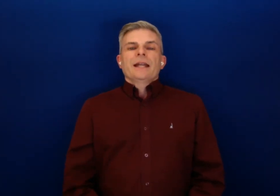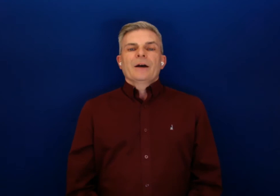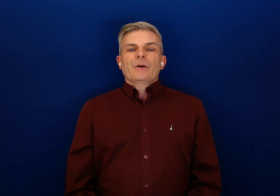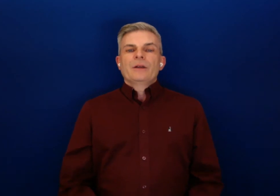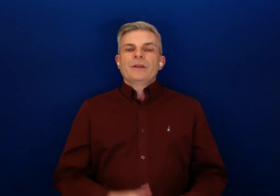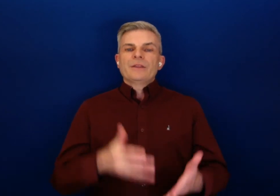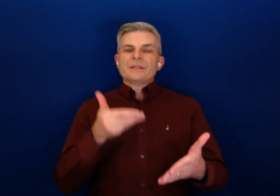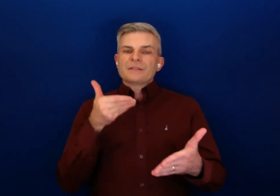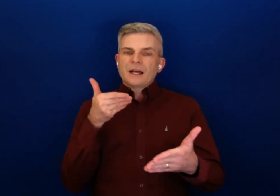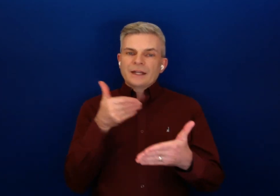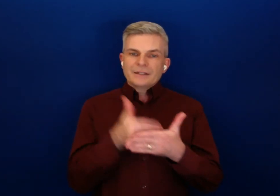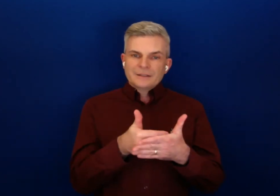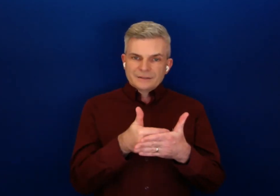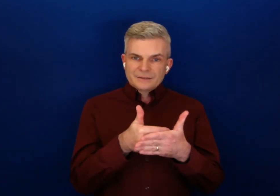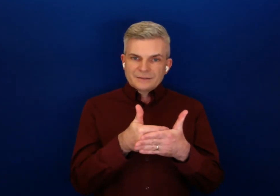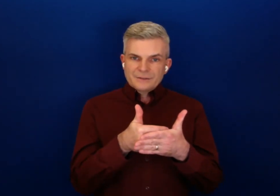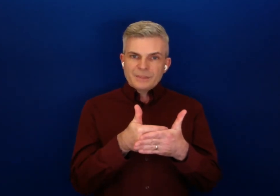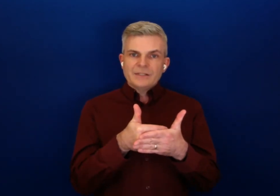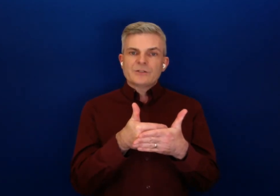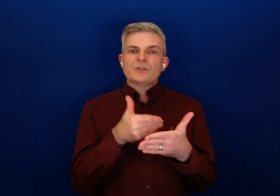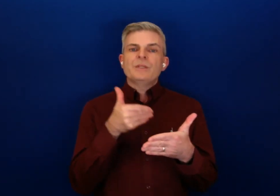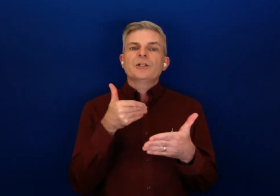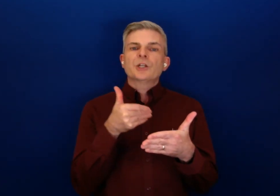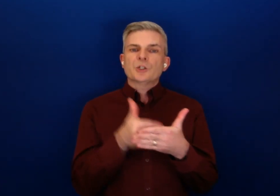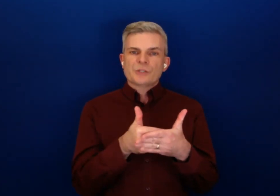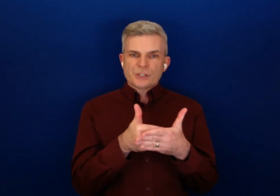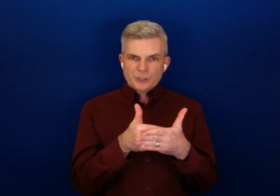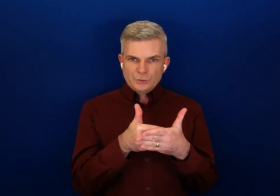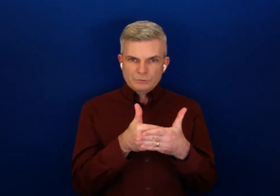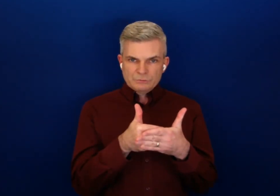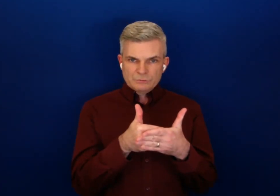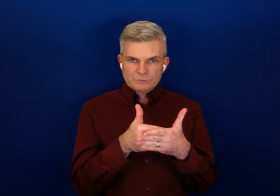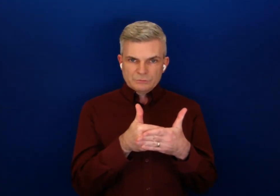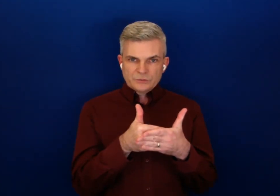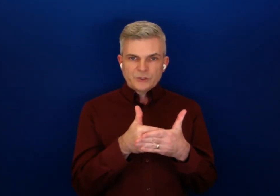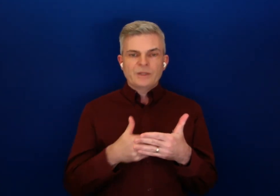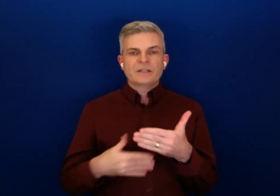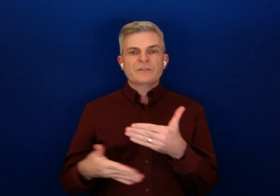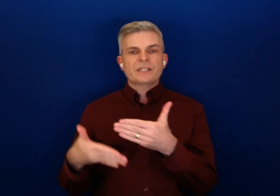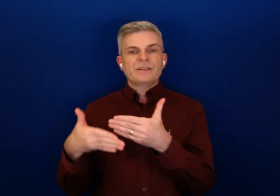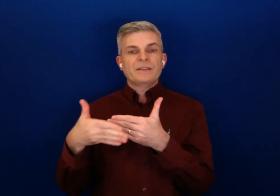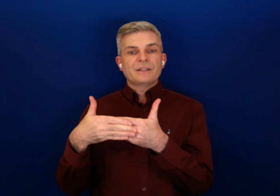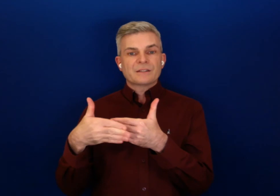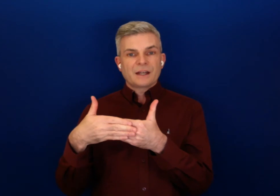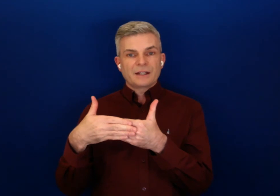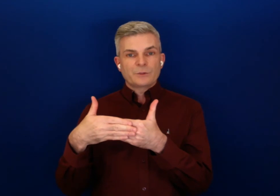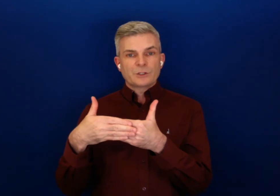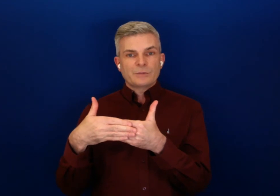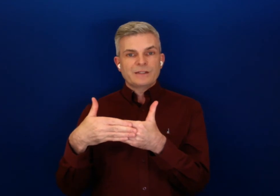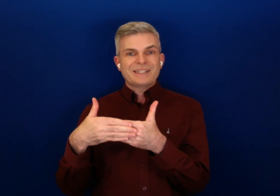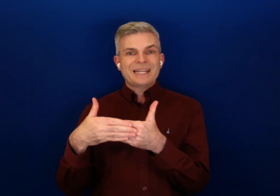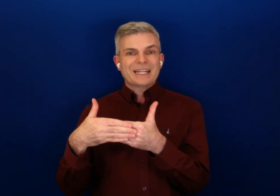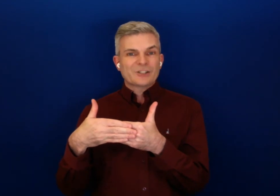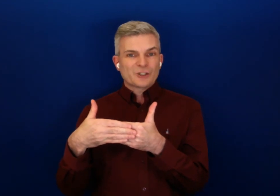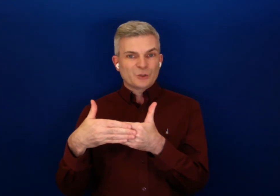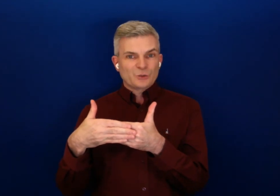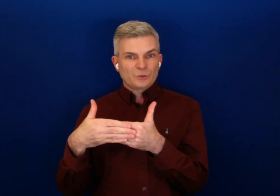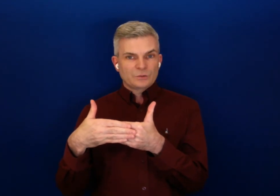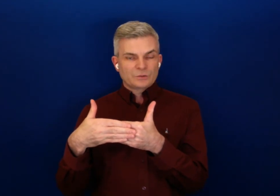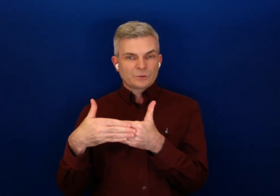Now, this sign means to be close to. You may have seen this sign, which means next to, or